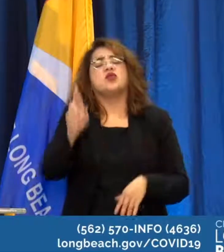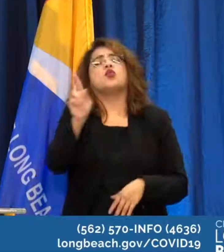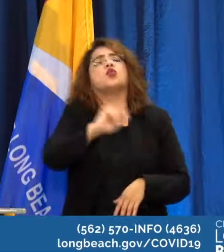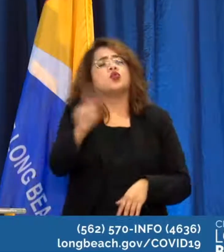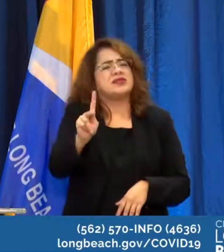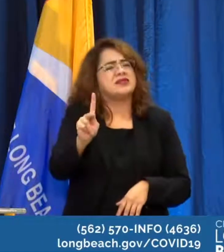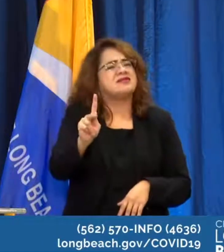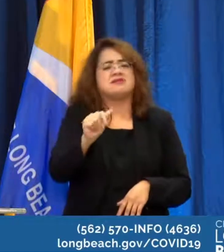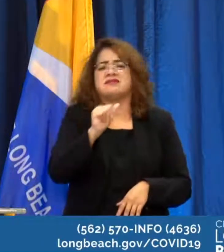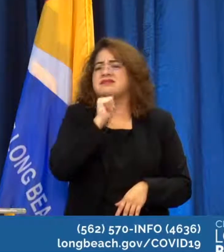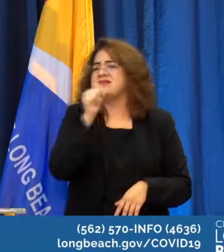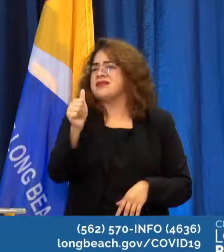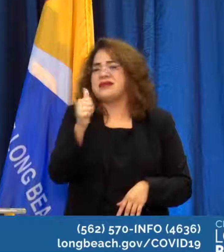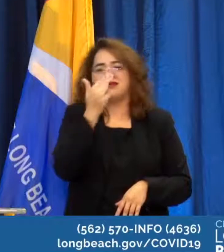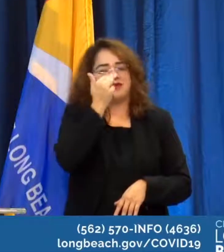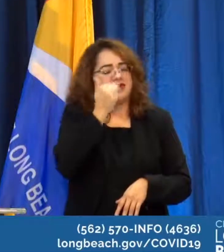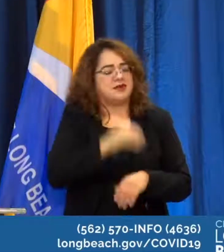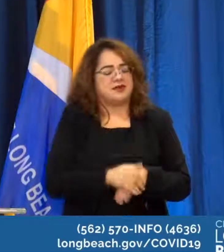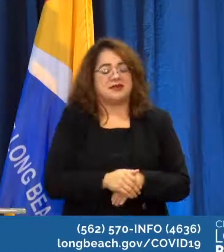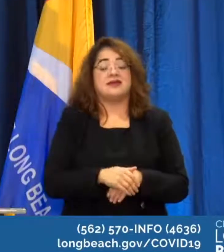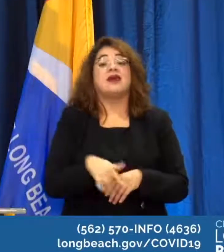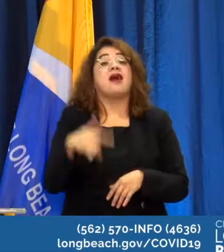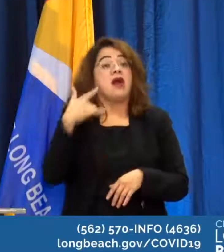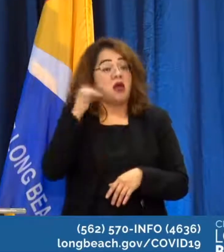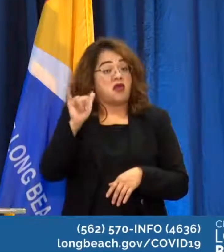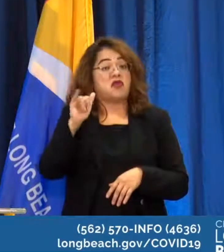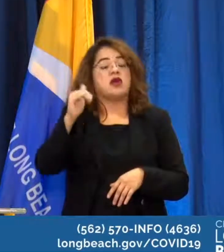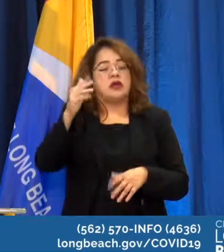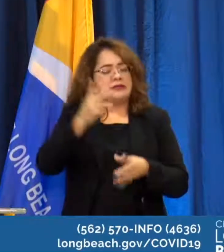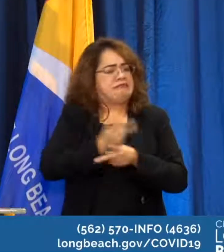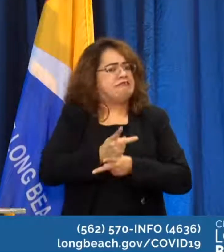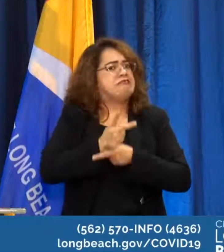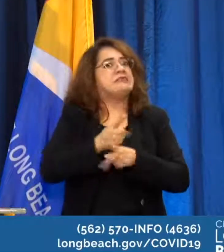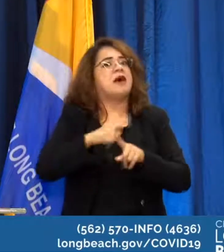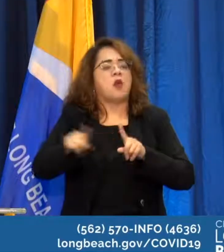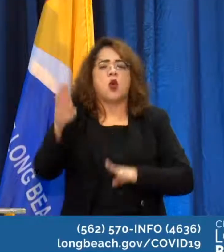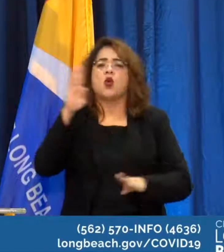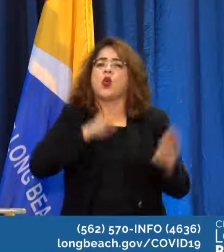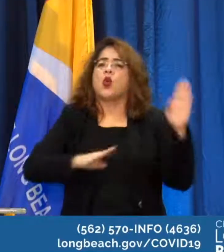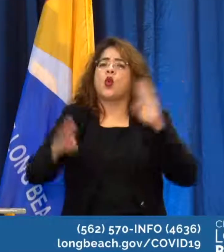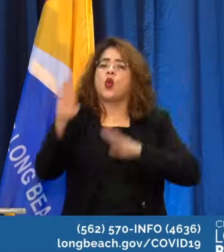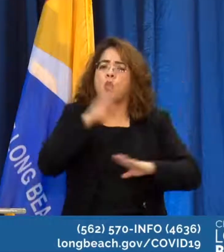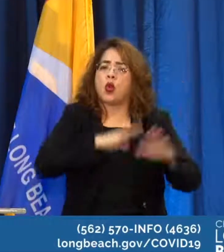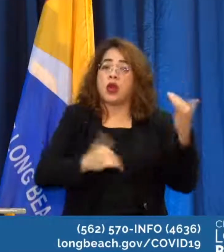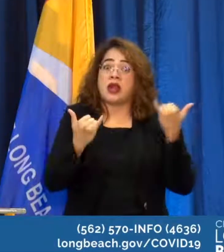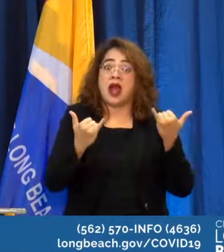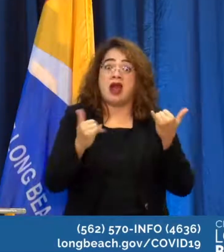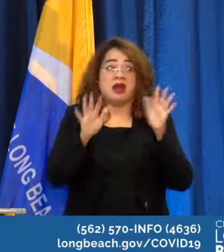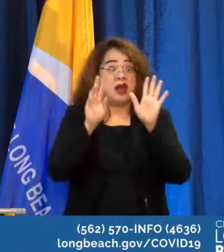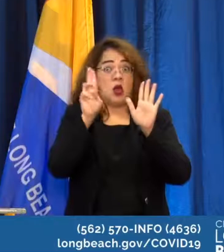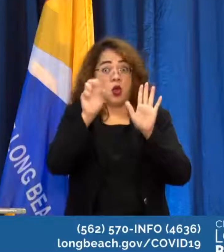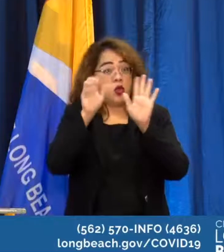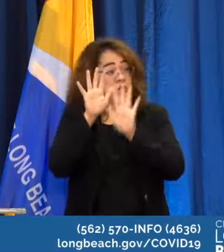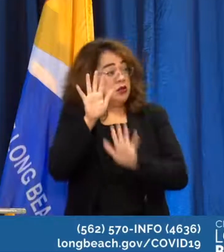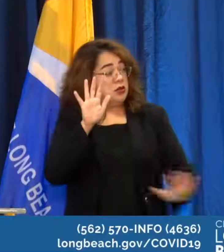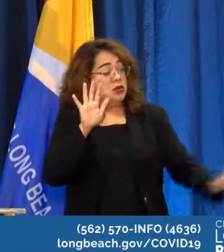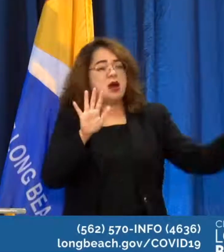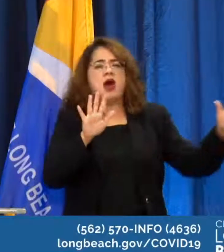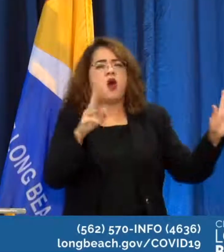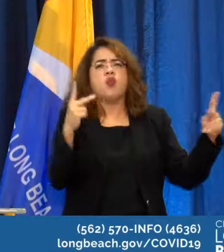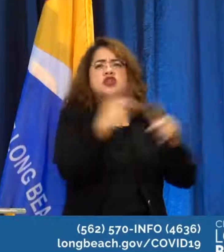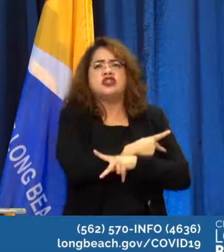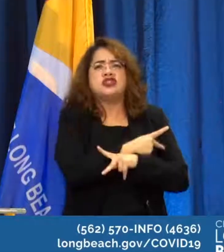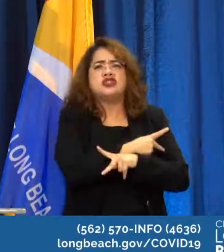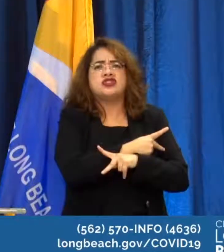numbers are certainly worrisome in California, much of the country is even doing worse. You look at what's happening in